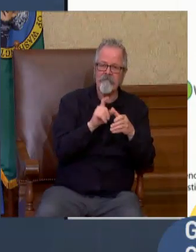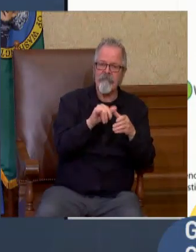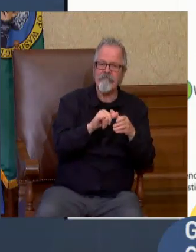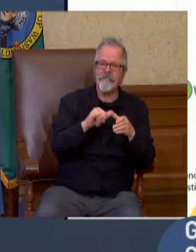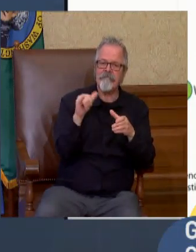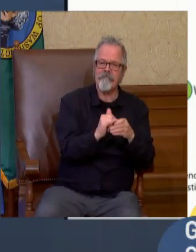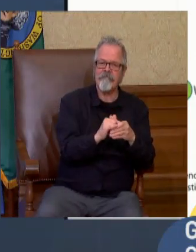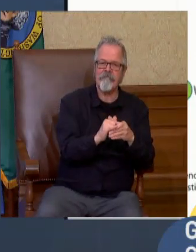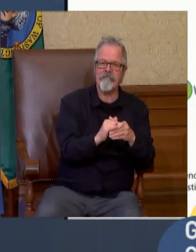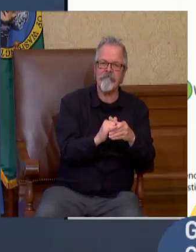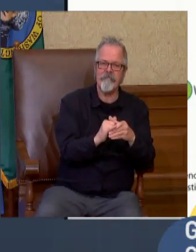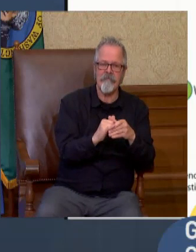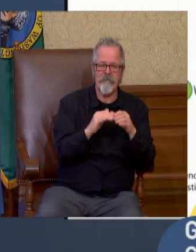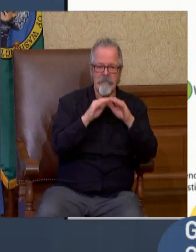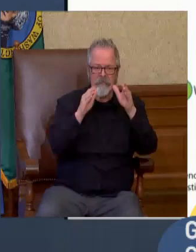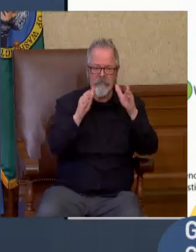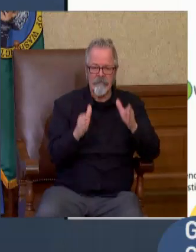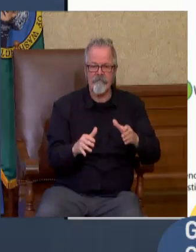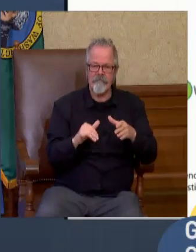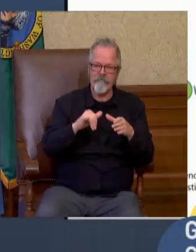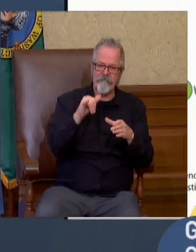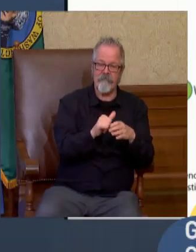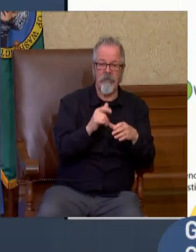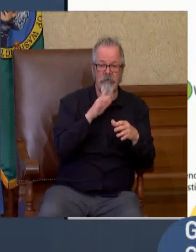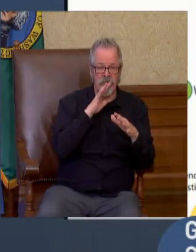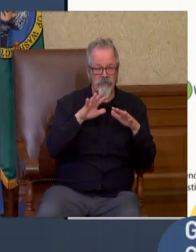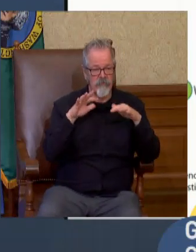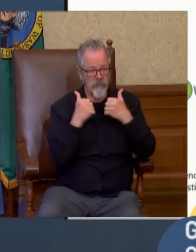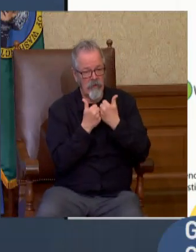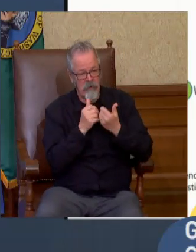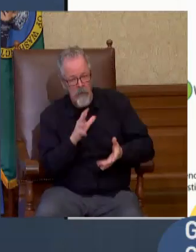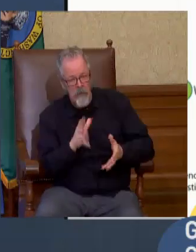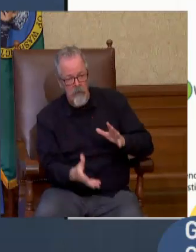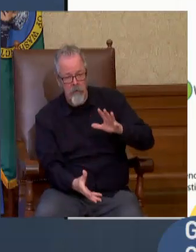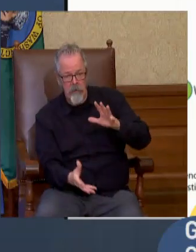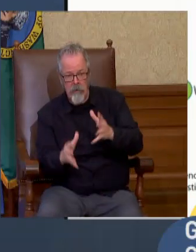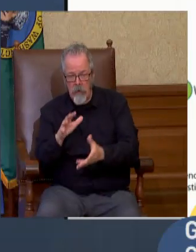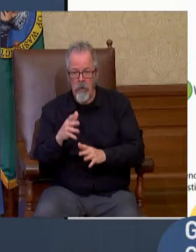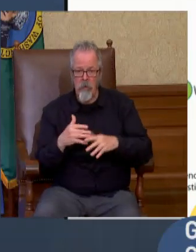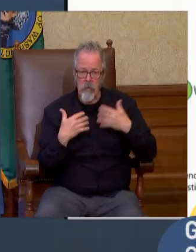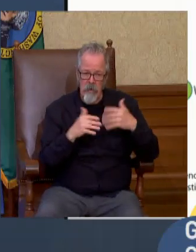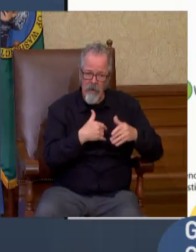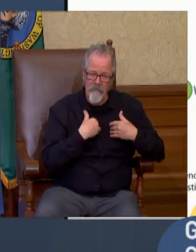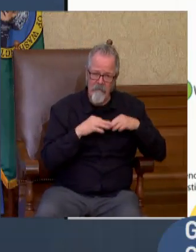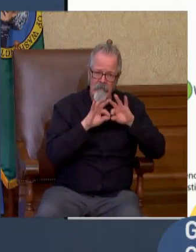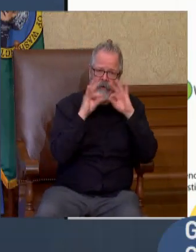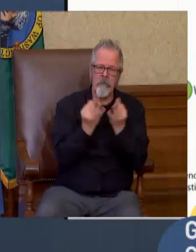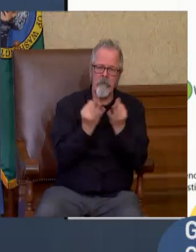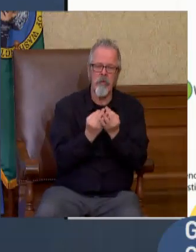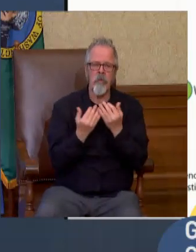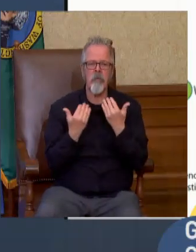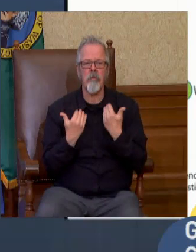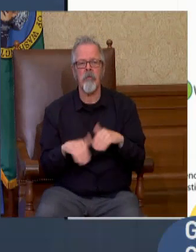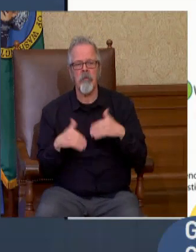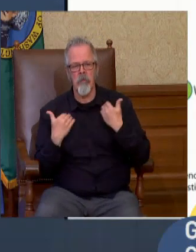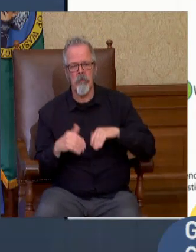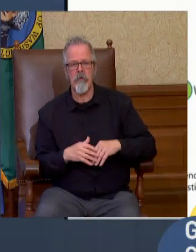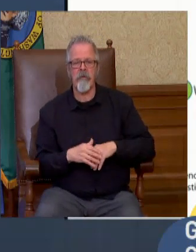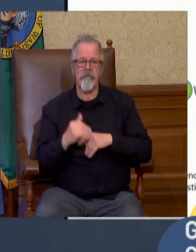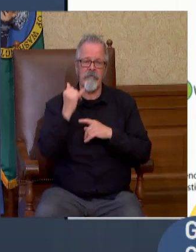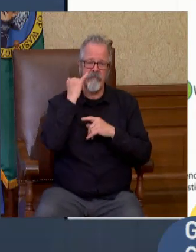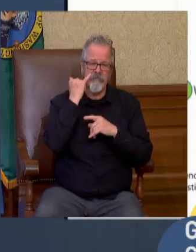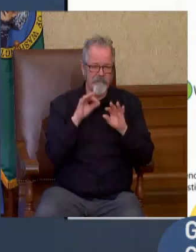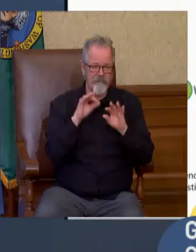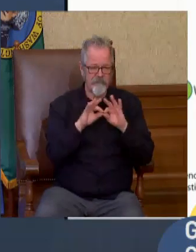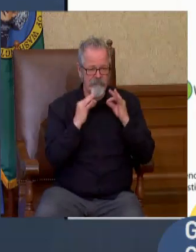one place where we can all be supportive of one another. Those folks are going to need people to do grocery shopping for them. And,